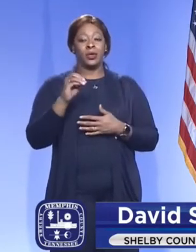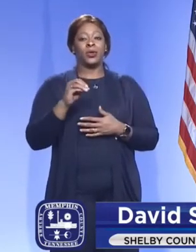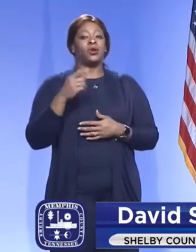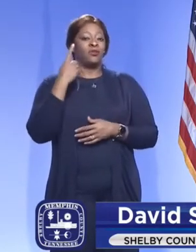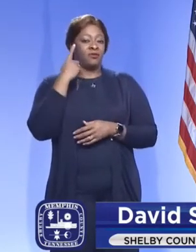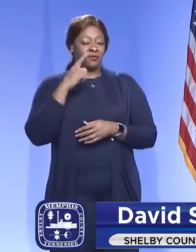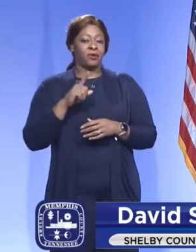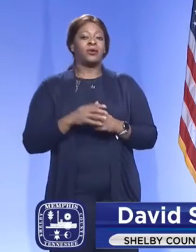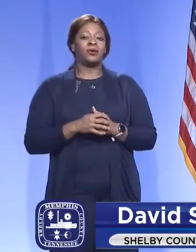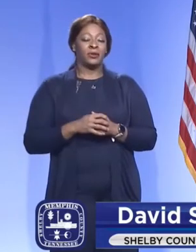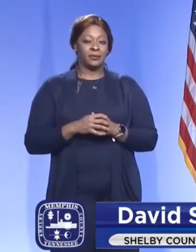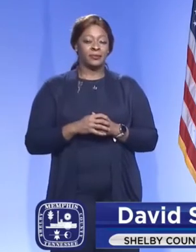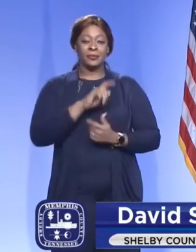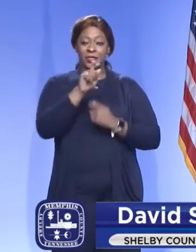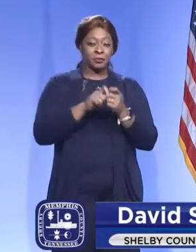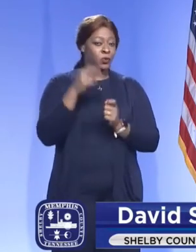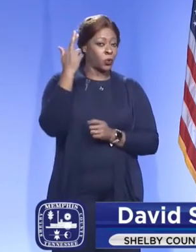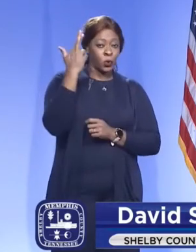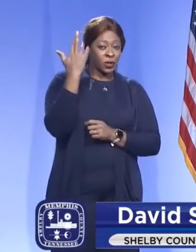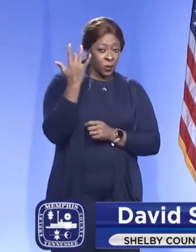Well,